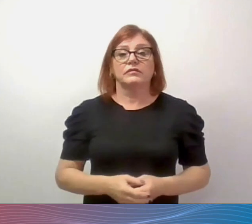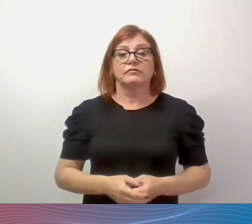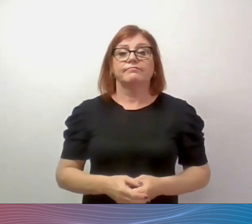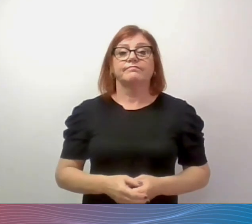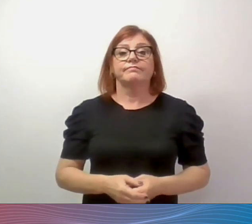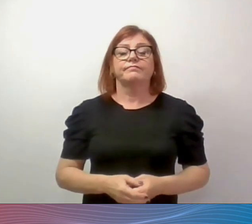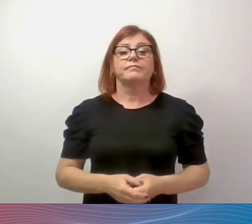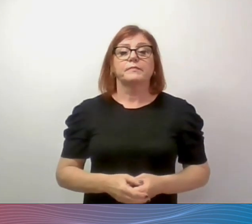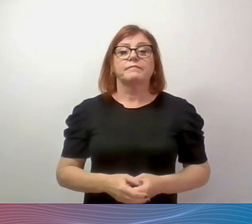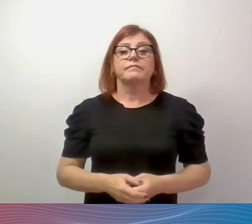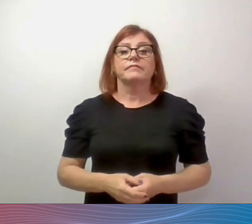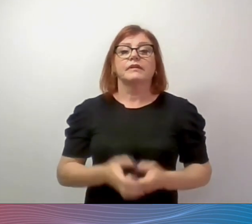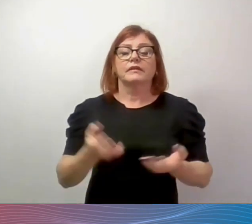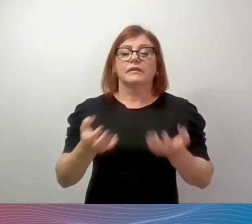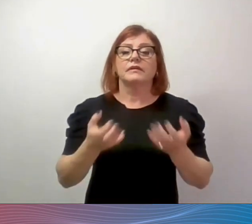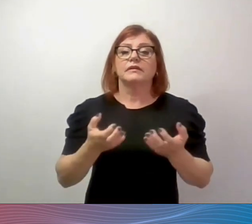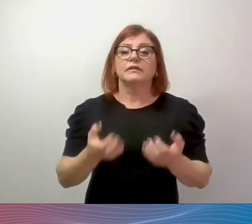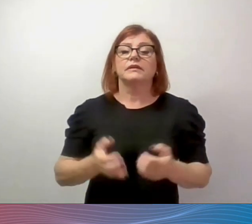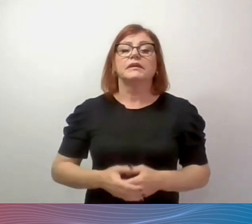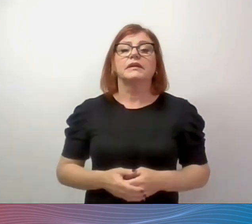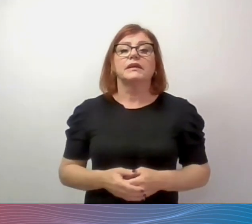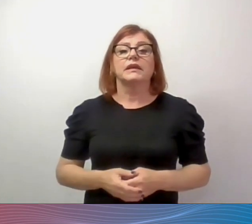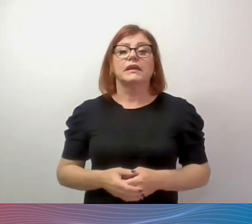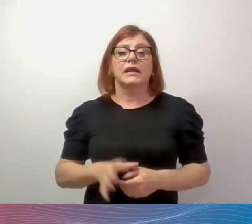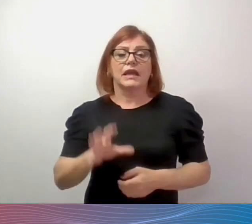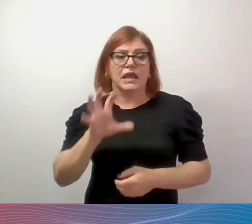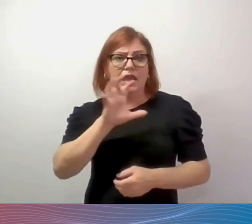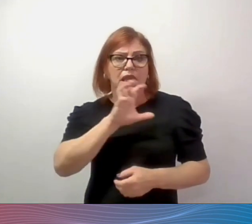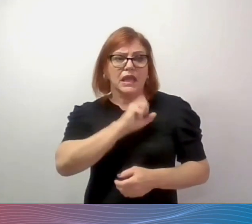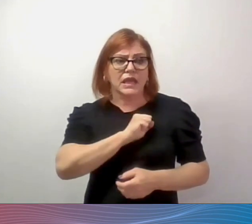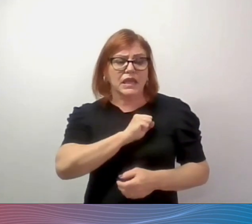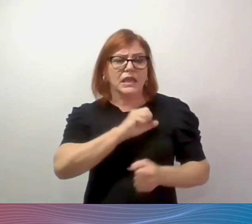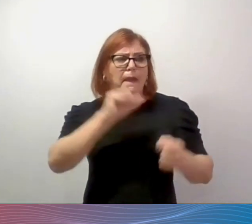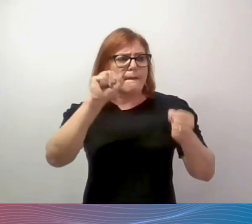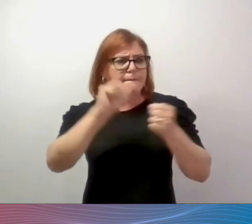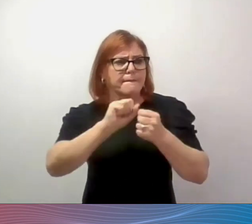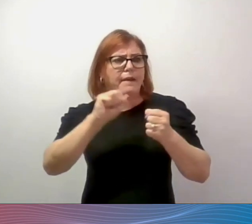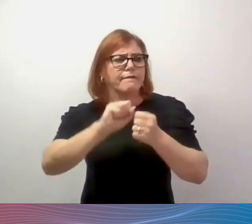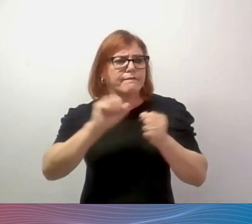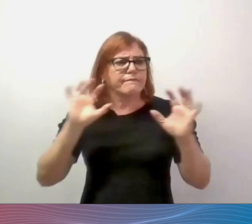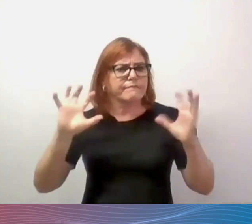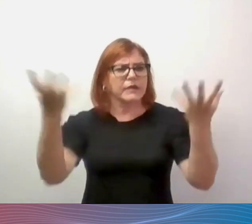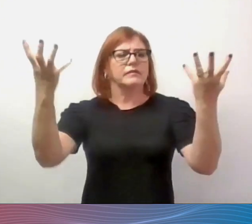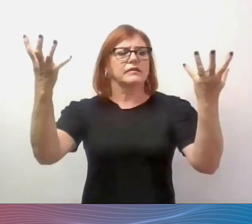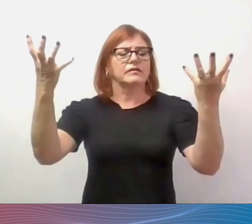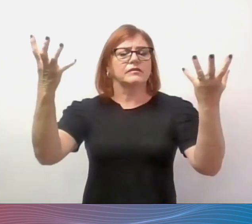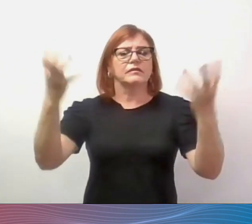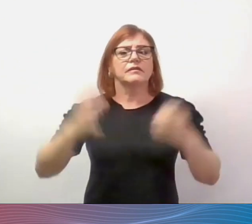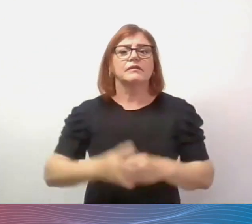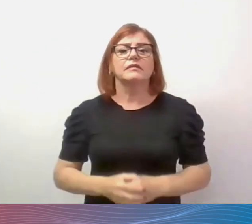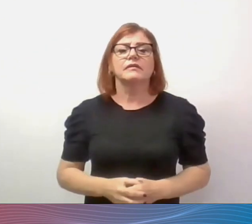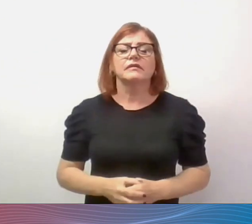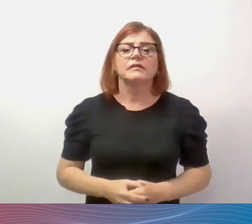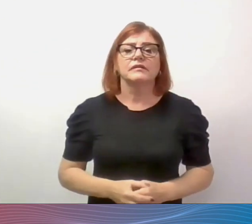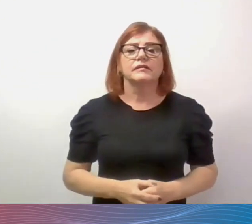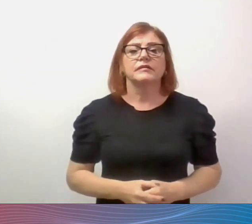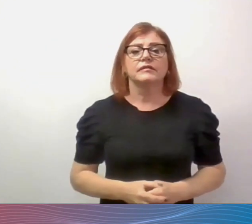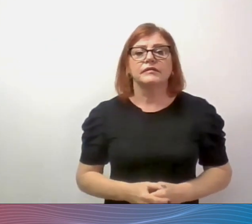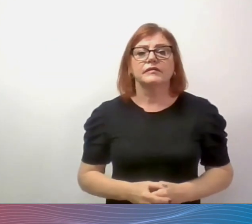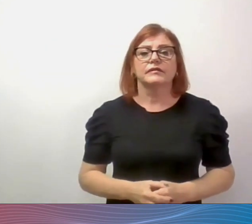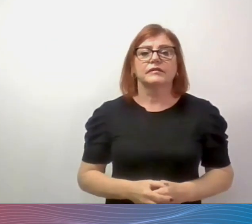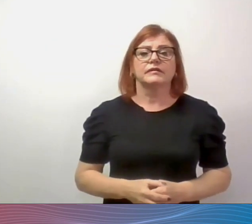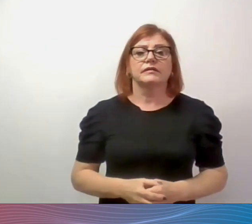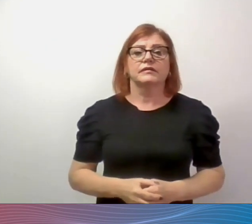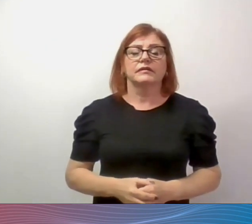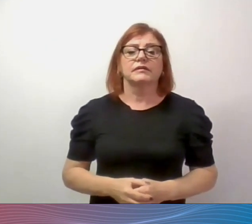loves takes action. Se doa. He gives himself. Ele mandou seu próprio filho como propiciação pelos